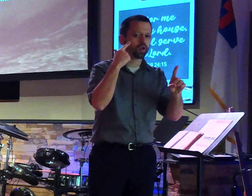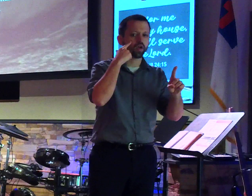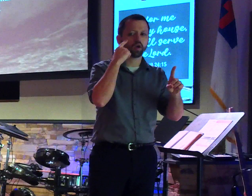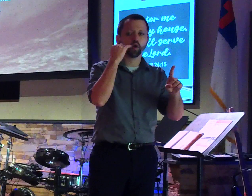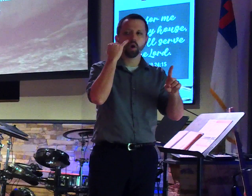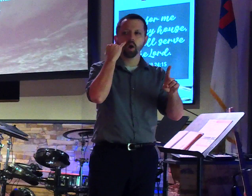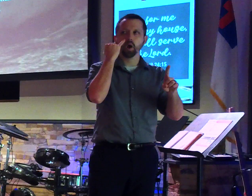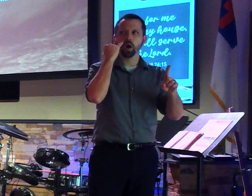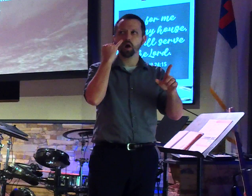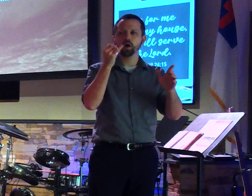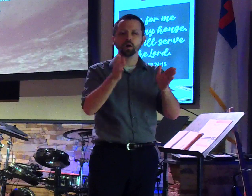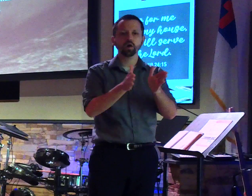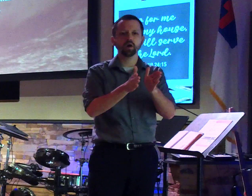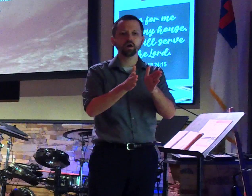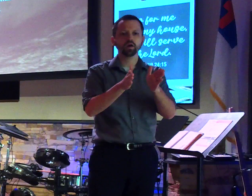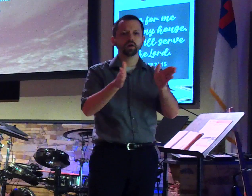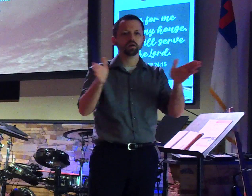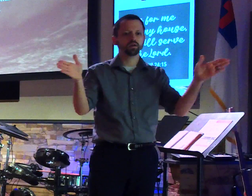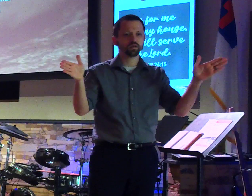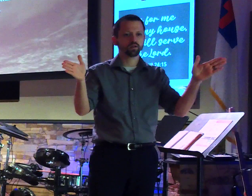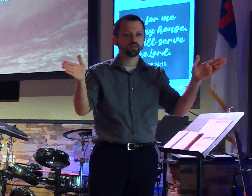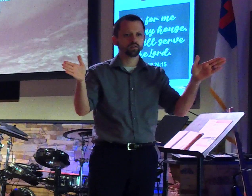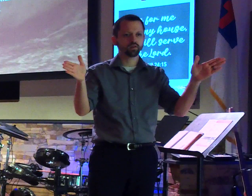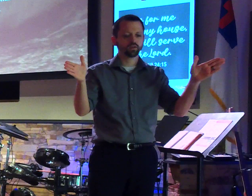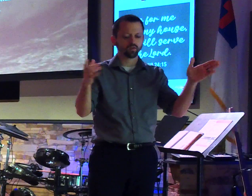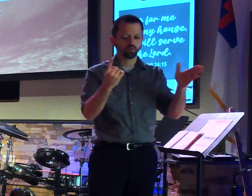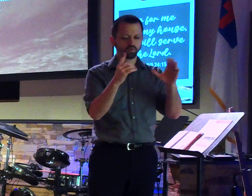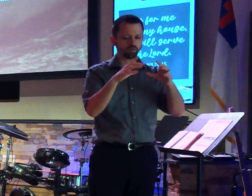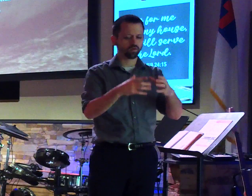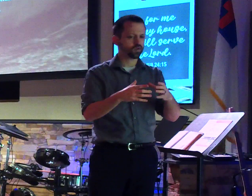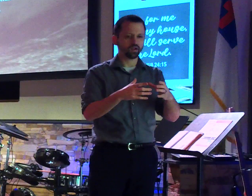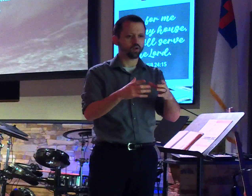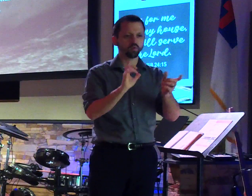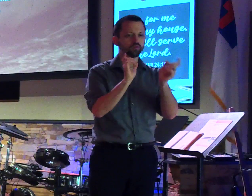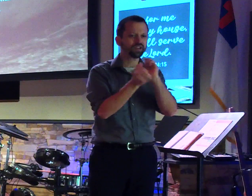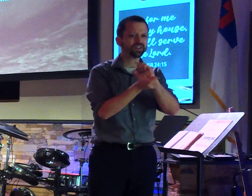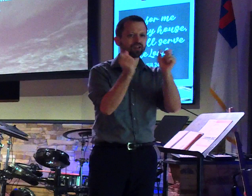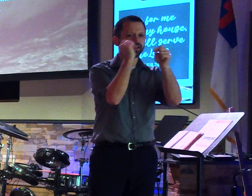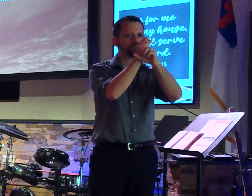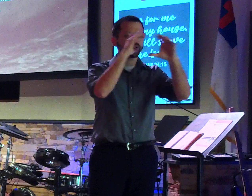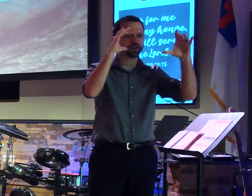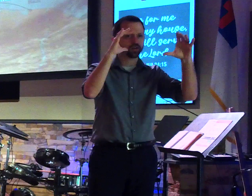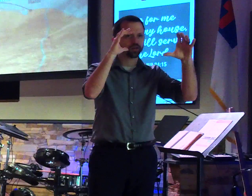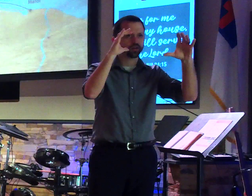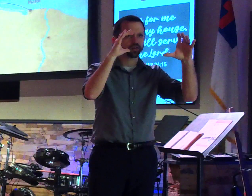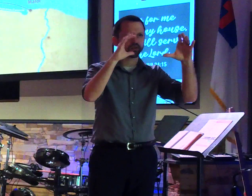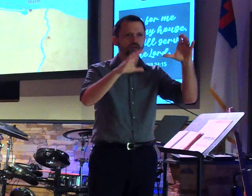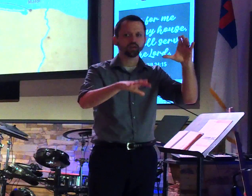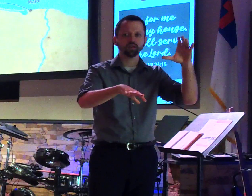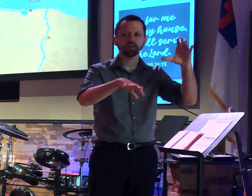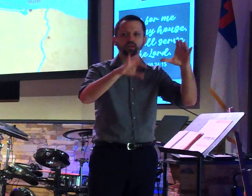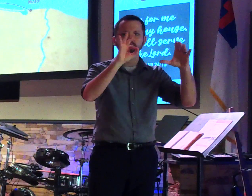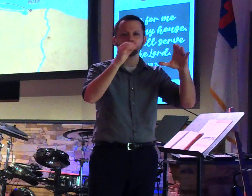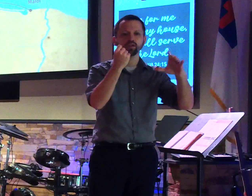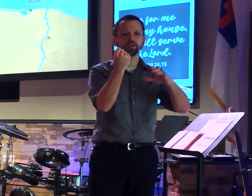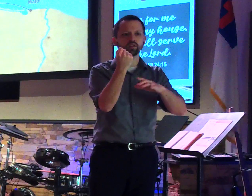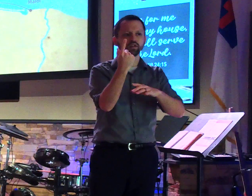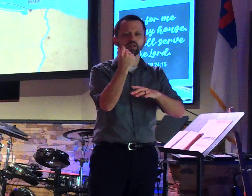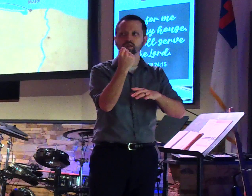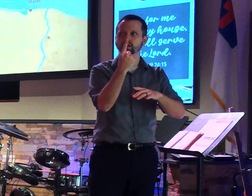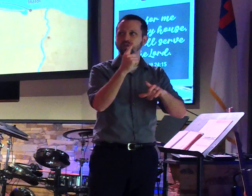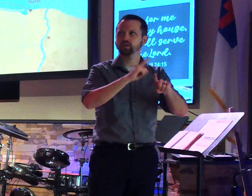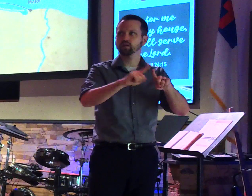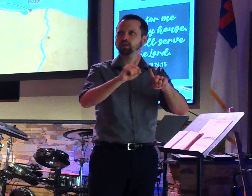widened our scope? What if we changed the vision? And so they located 11